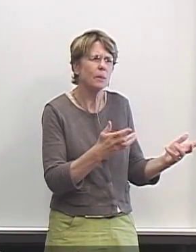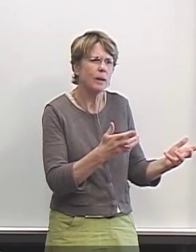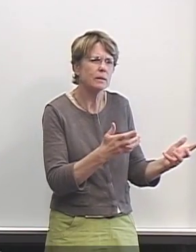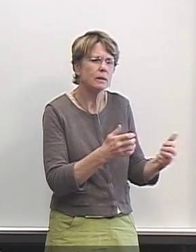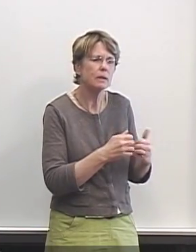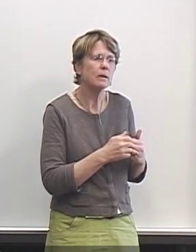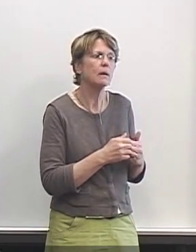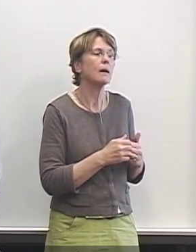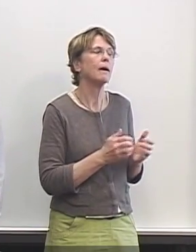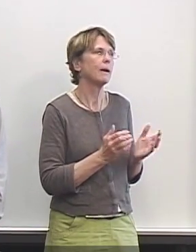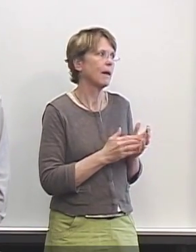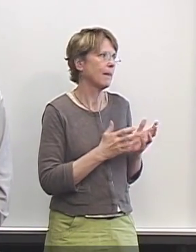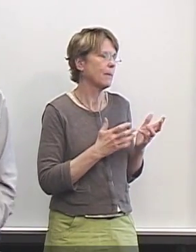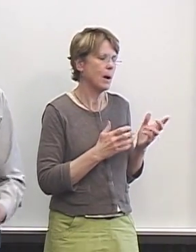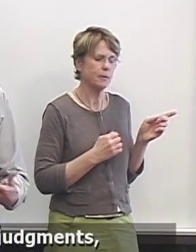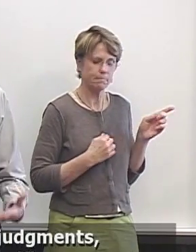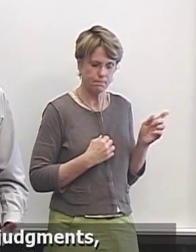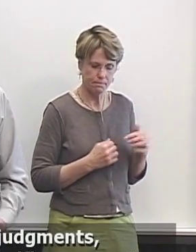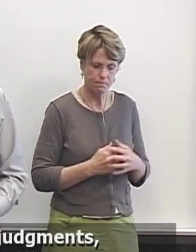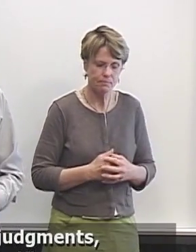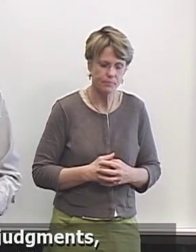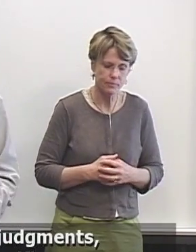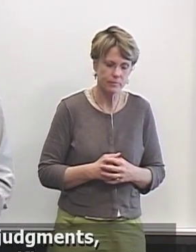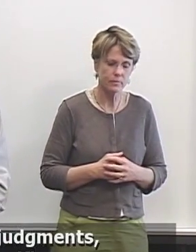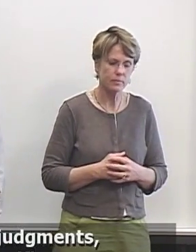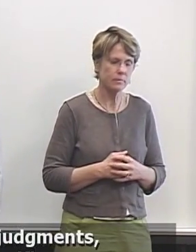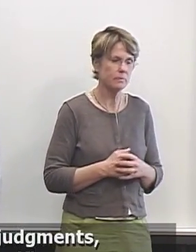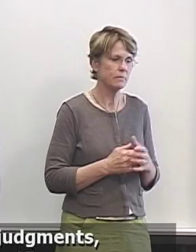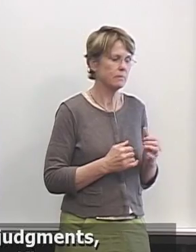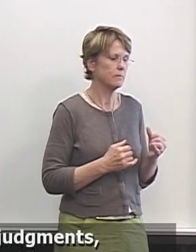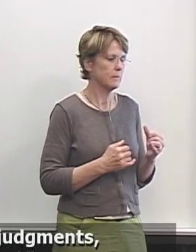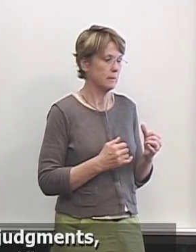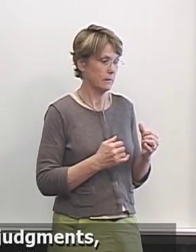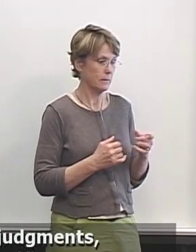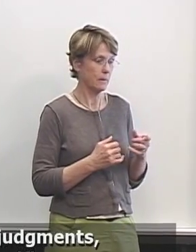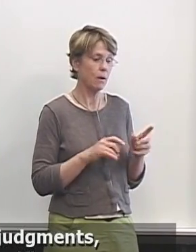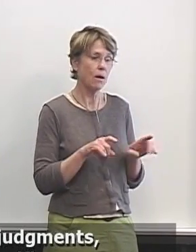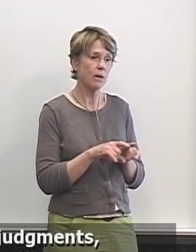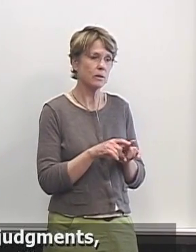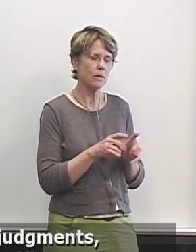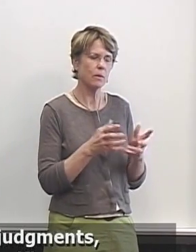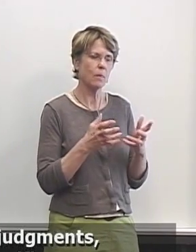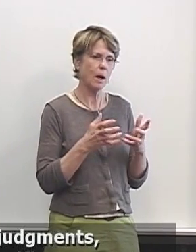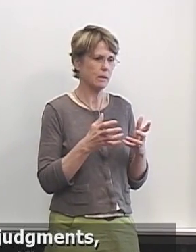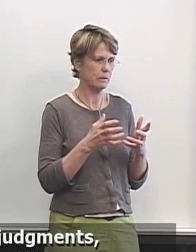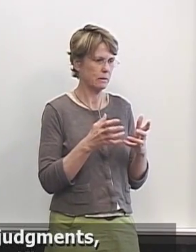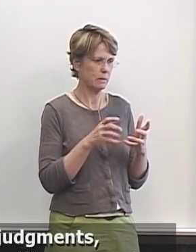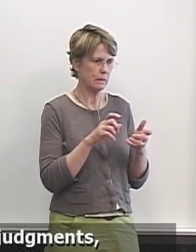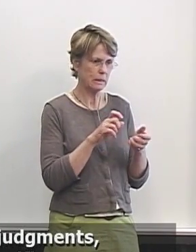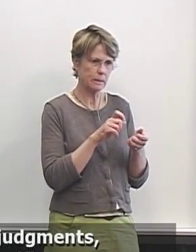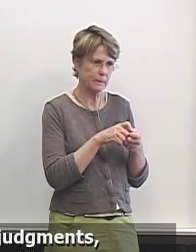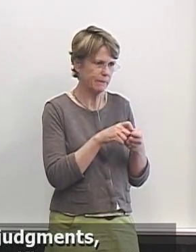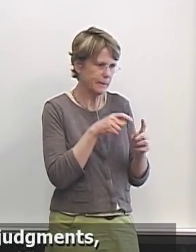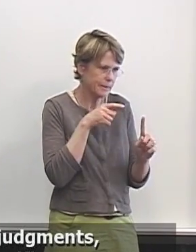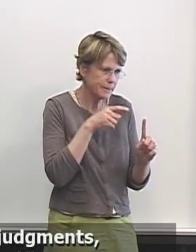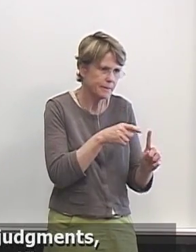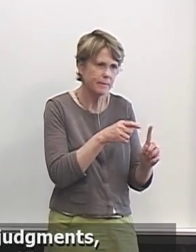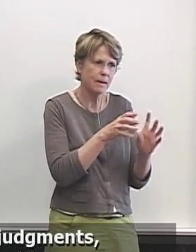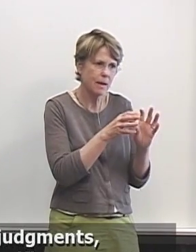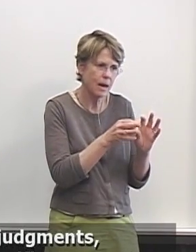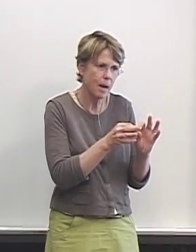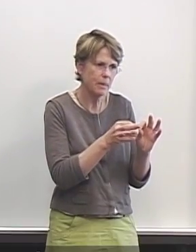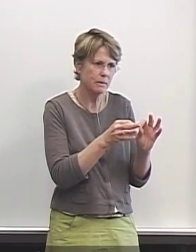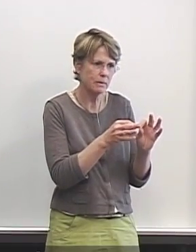Again, they want in final judgments, they want specific